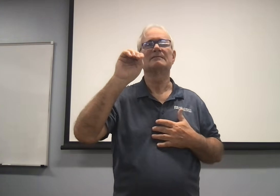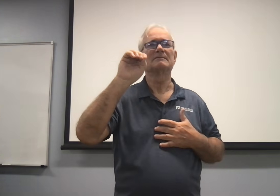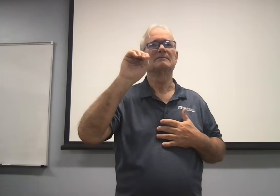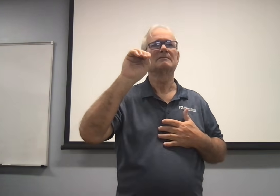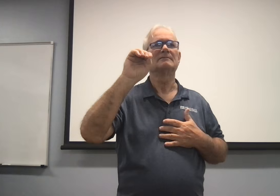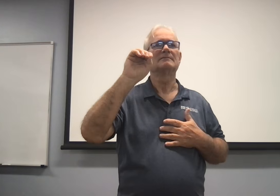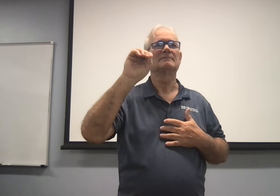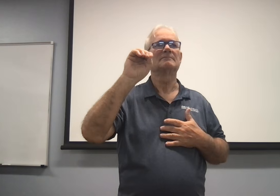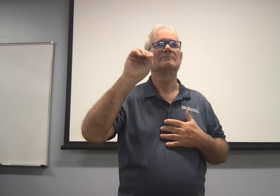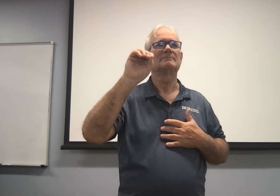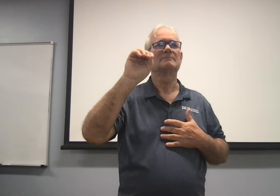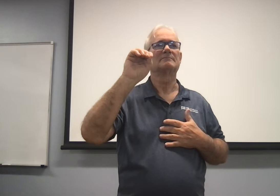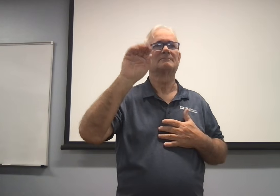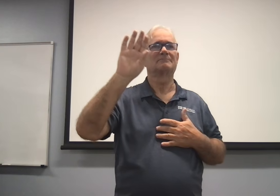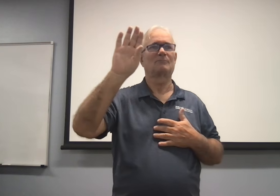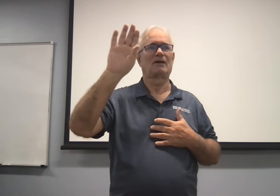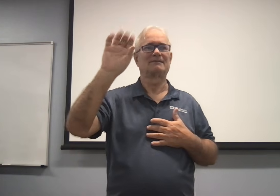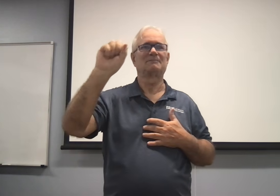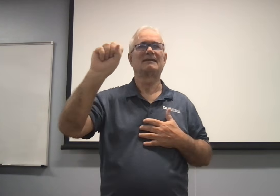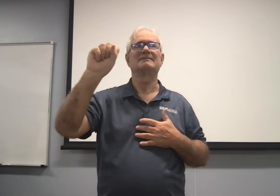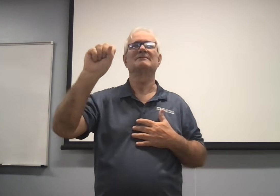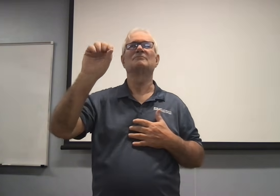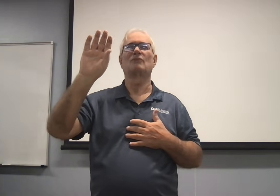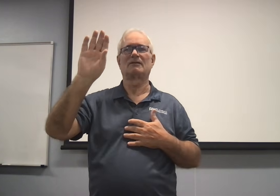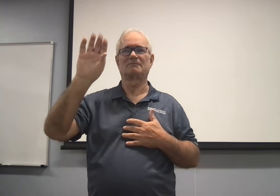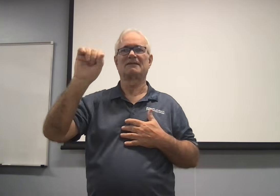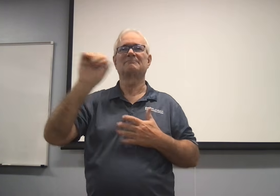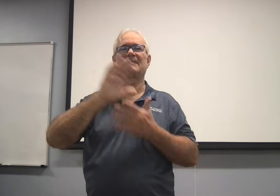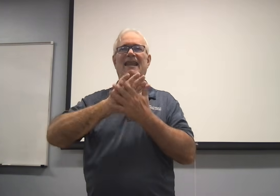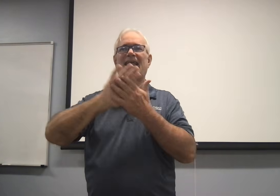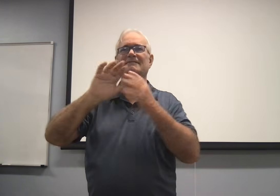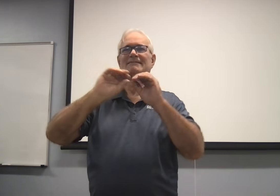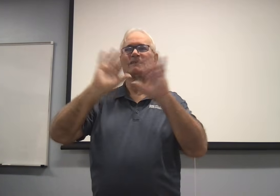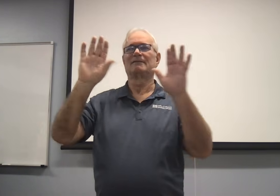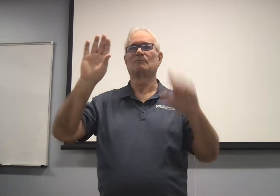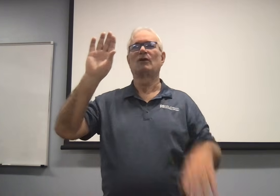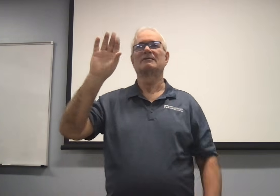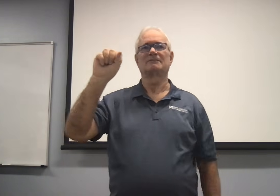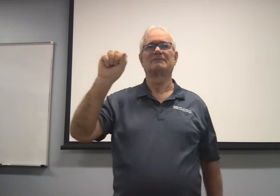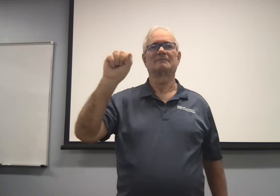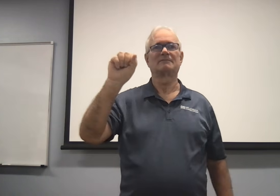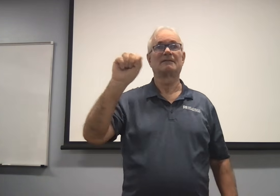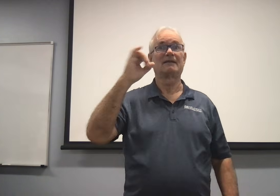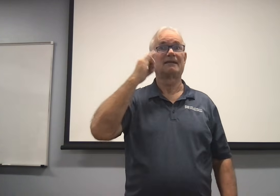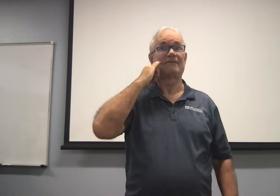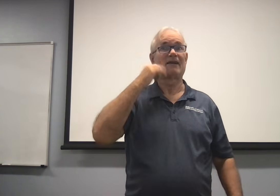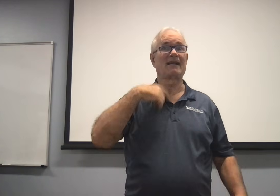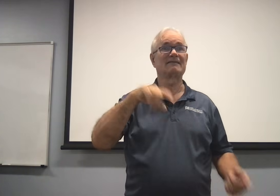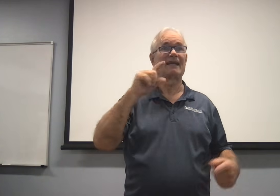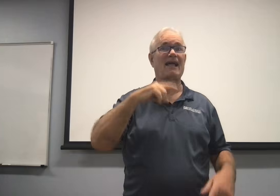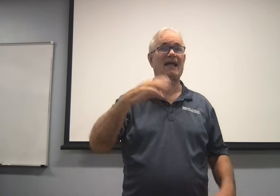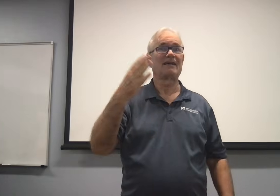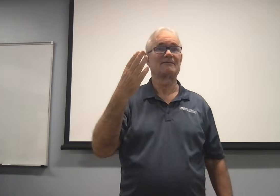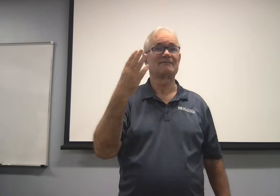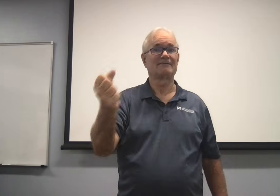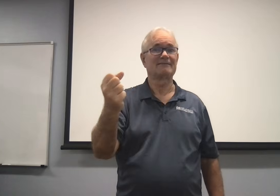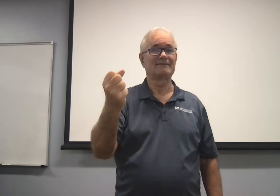for bright space? How do we sign bright space? Bright space. Just like this. It's the nice clear way facing out bright space. But if I sign like